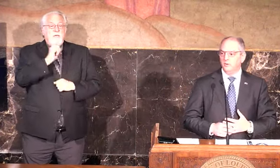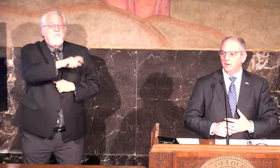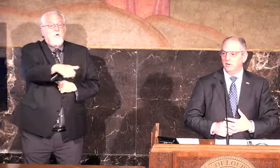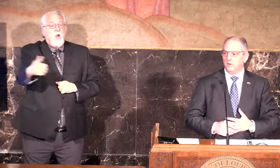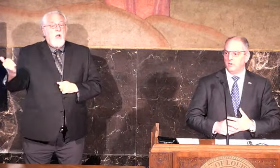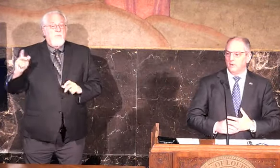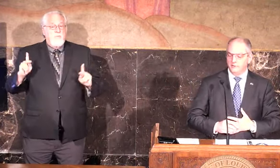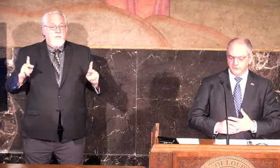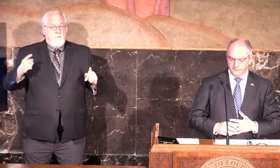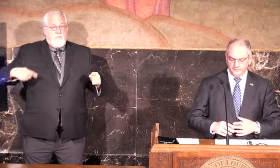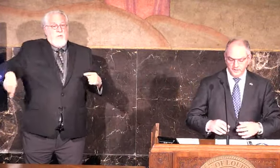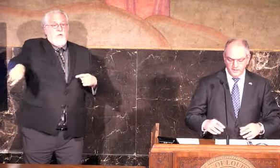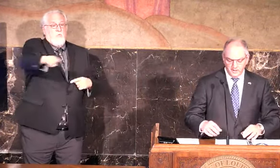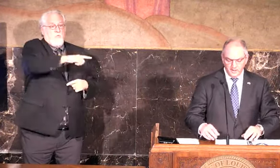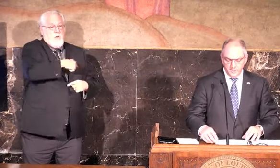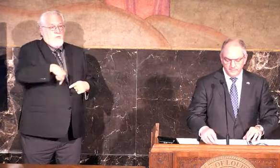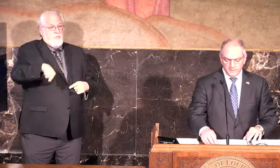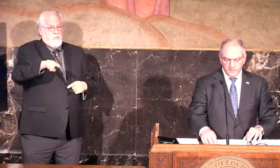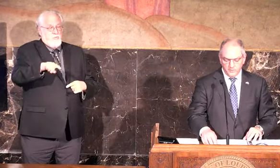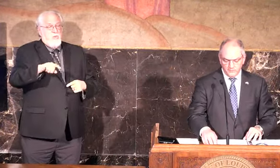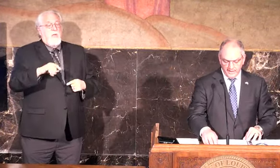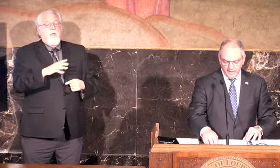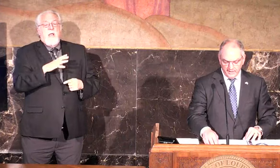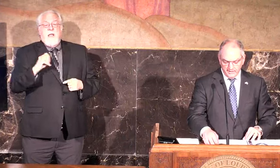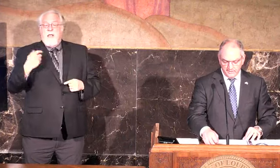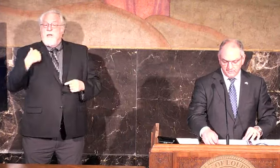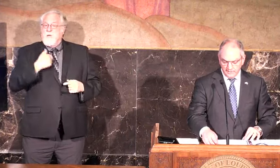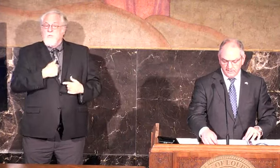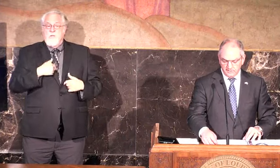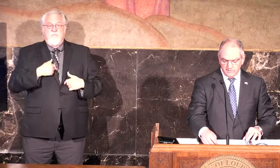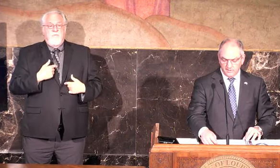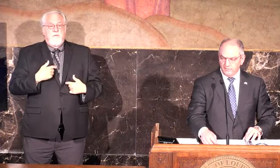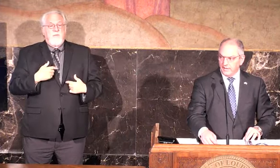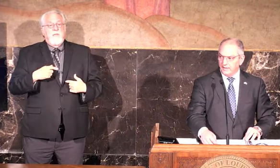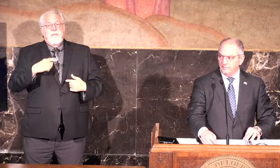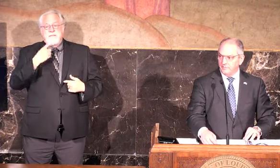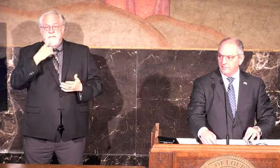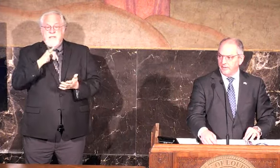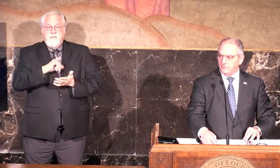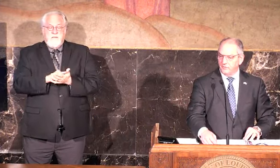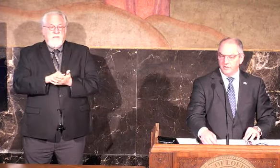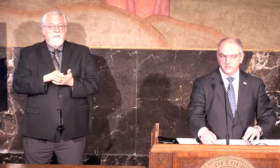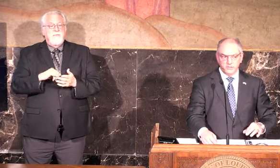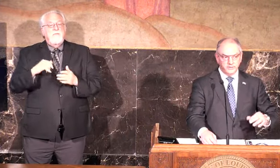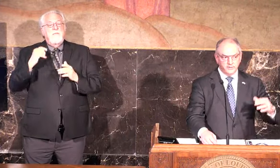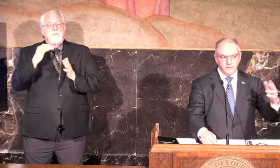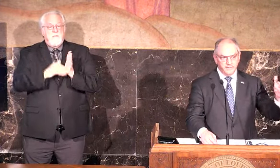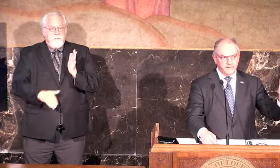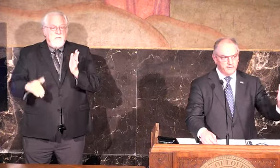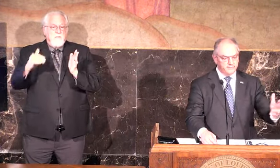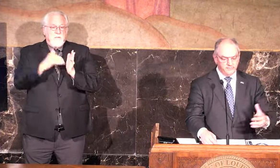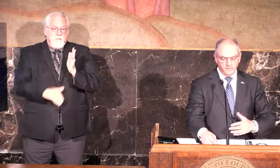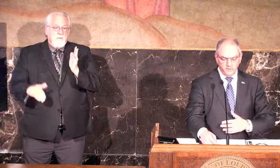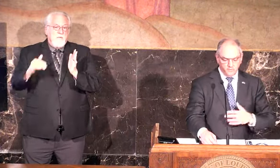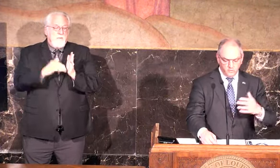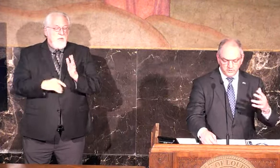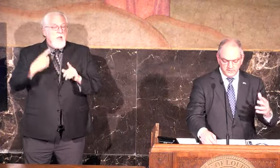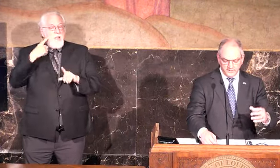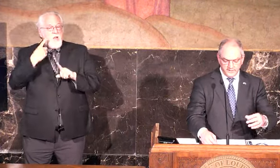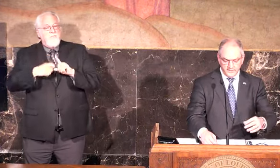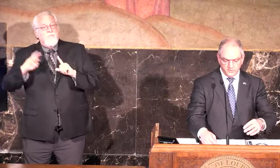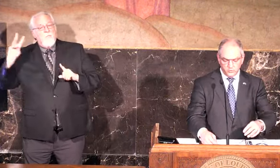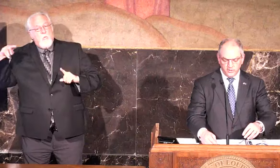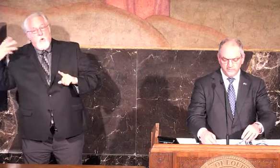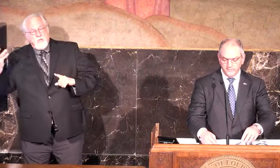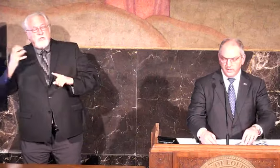who are around you. And we've had to say this an awful lot over the past few months. You hear it coming out of